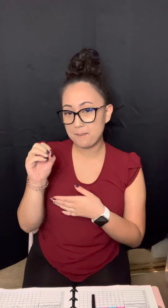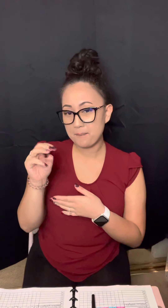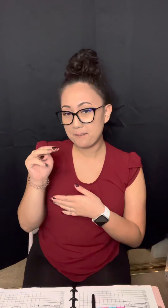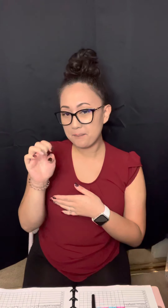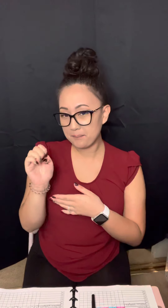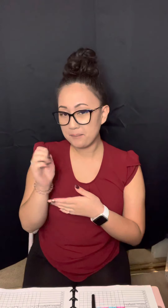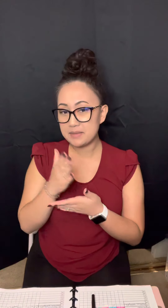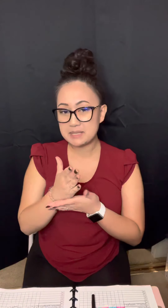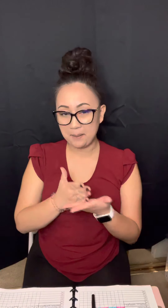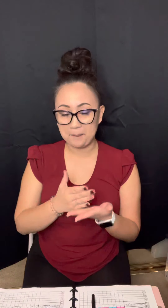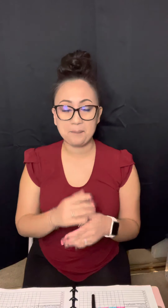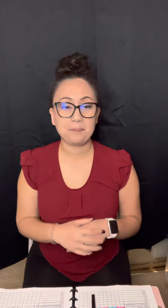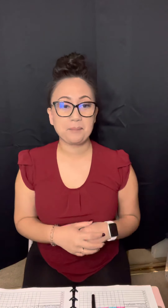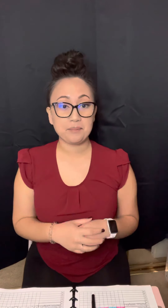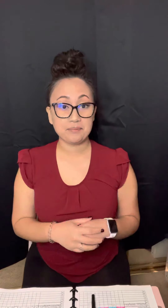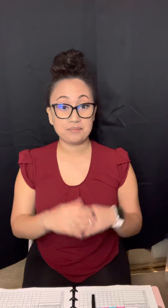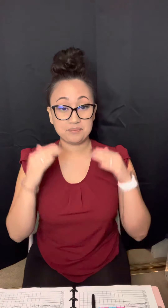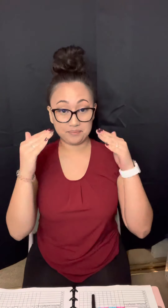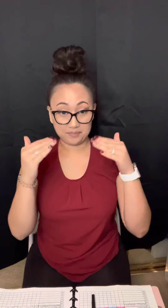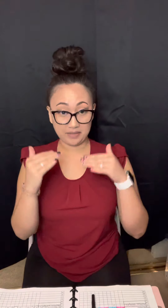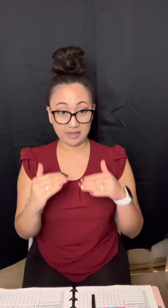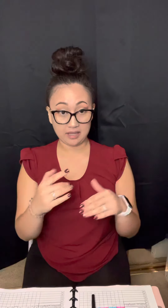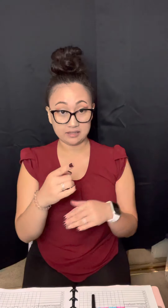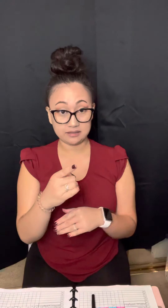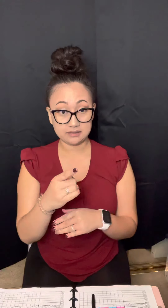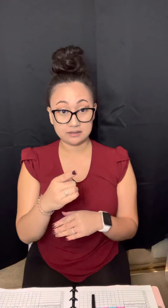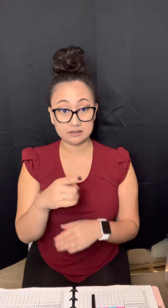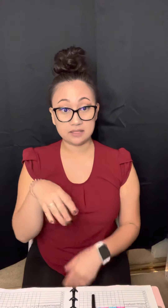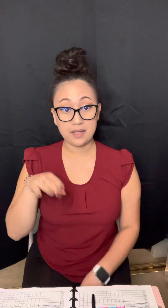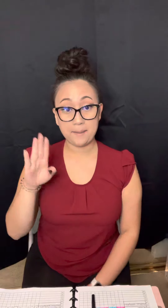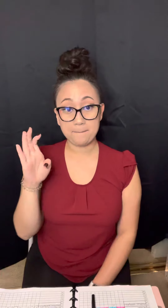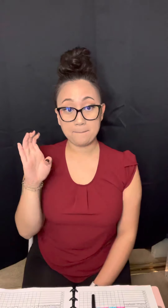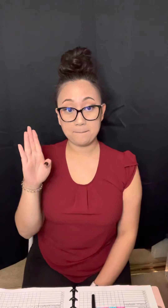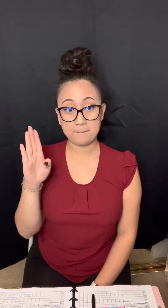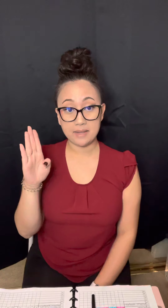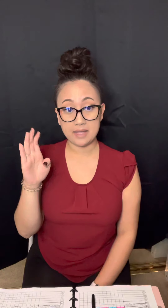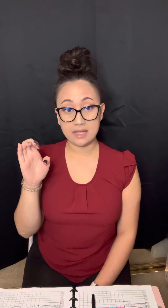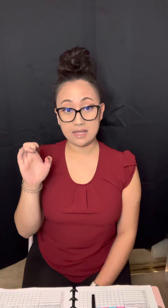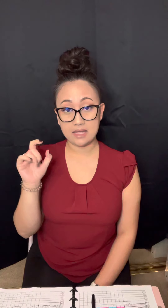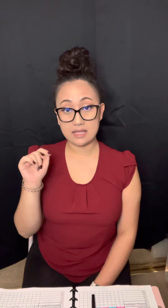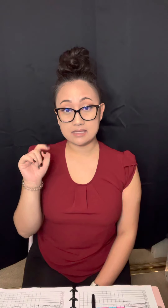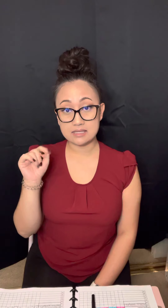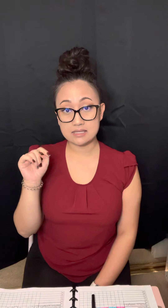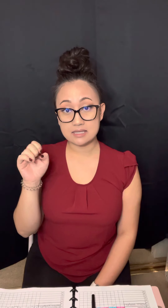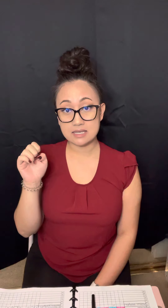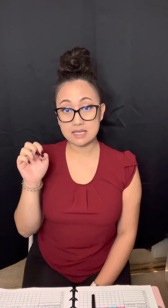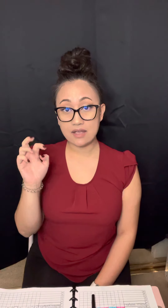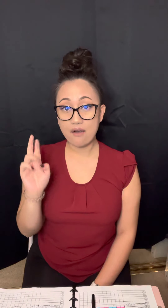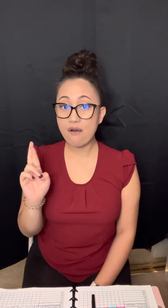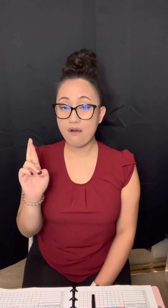Some. Okay, next one. B E T T E